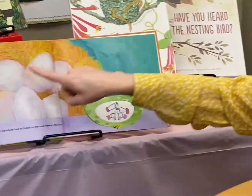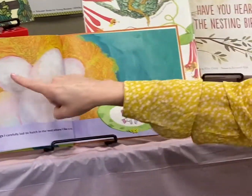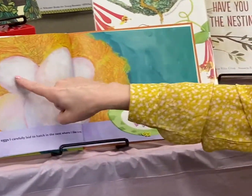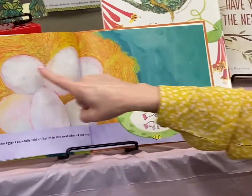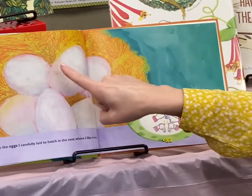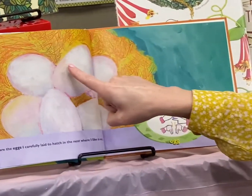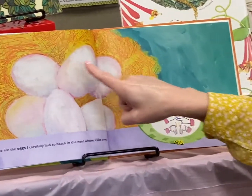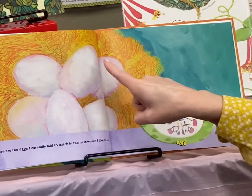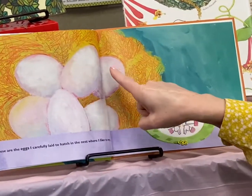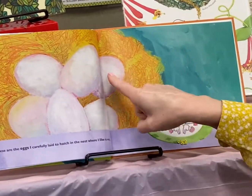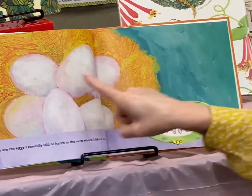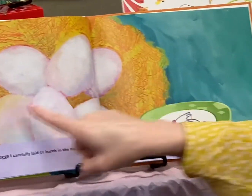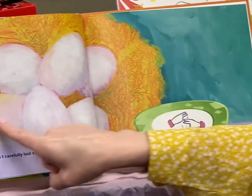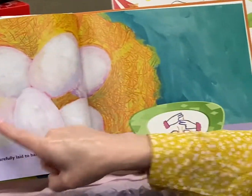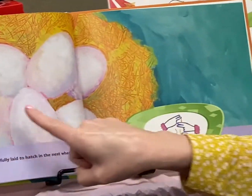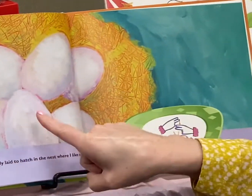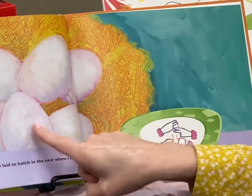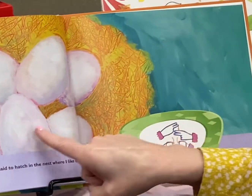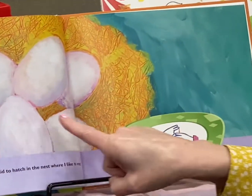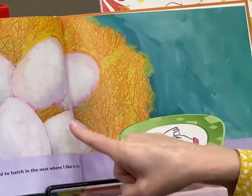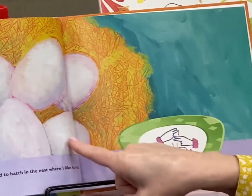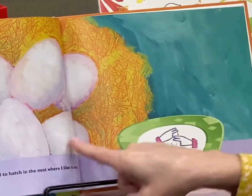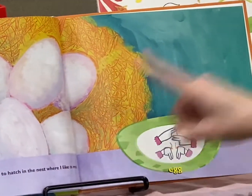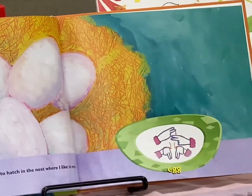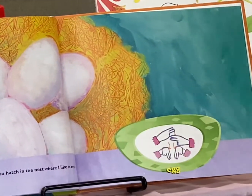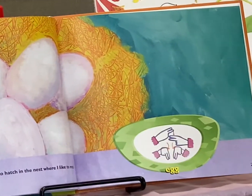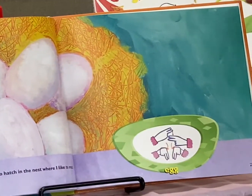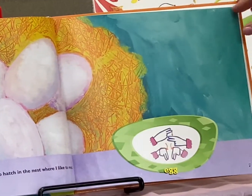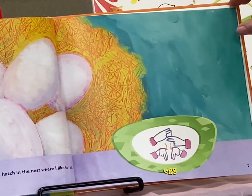1, 2, 3, 4, 5, 6.